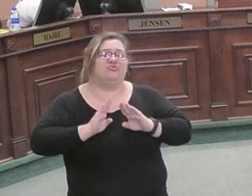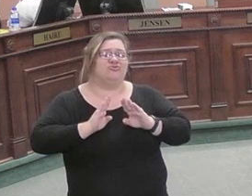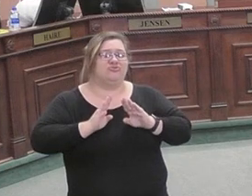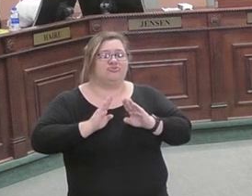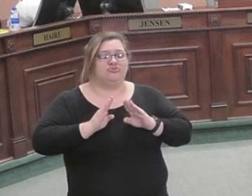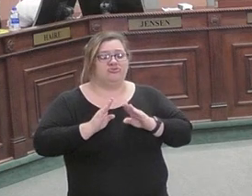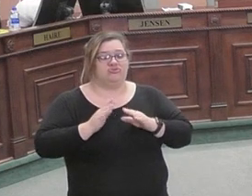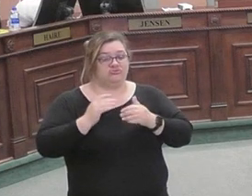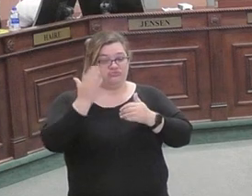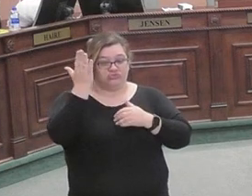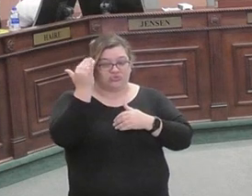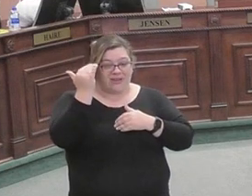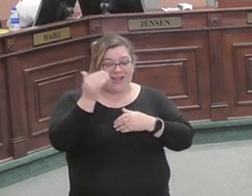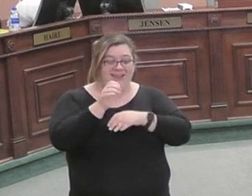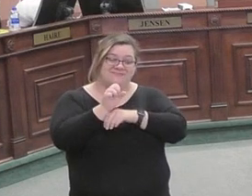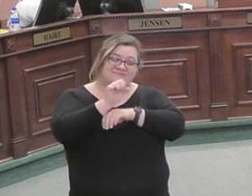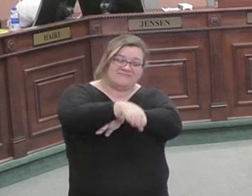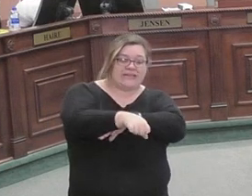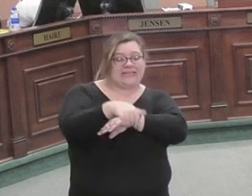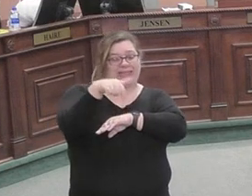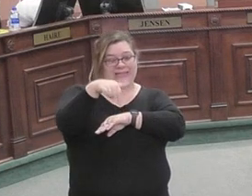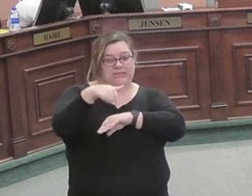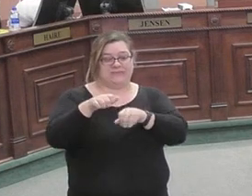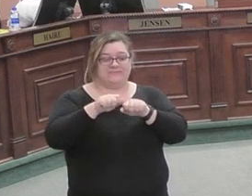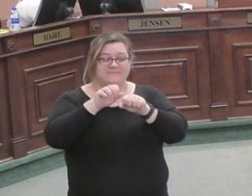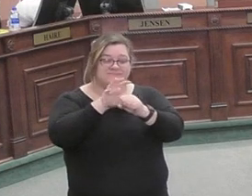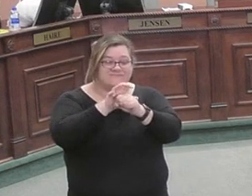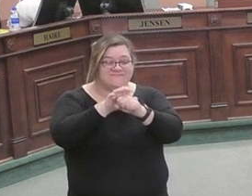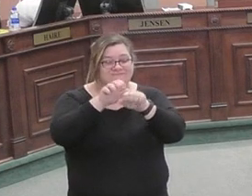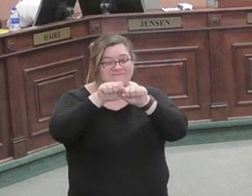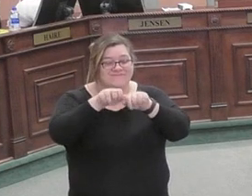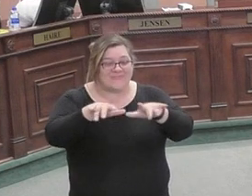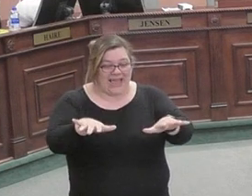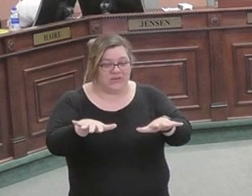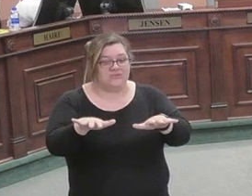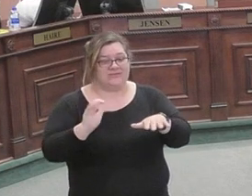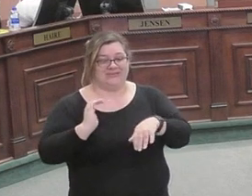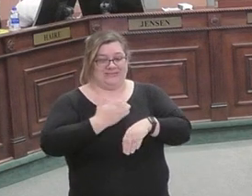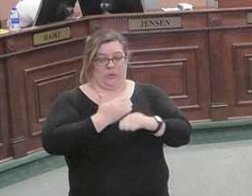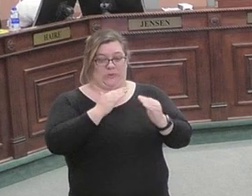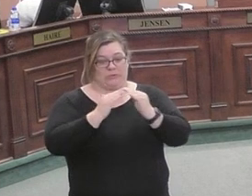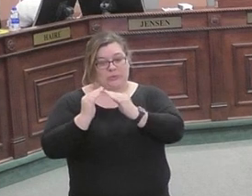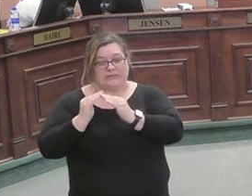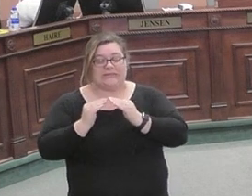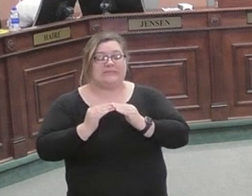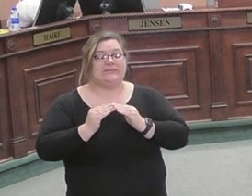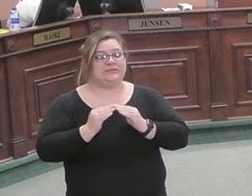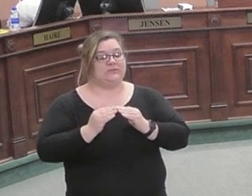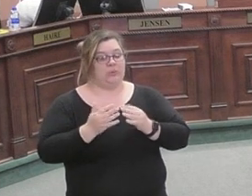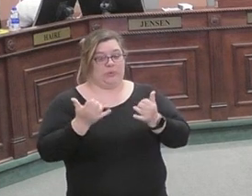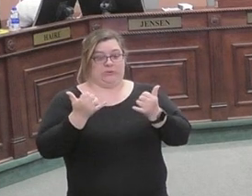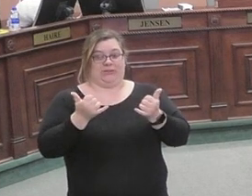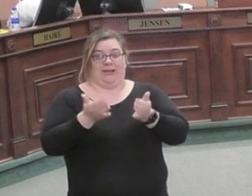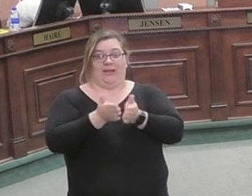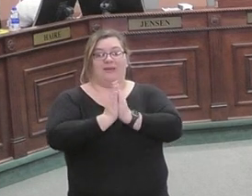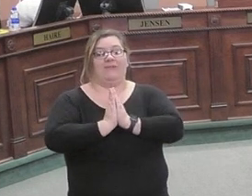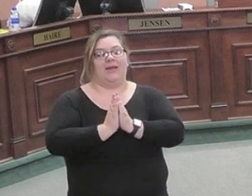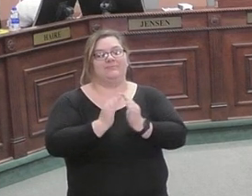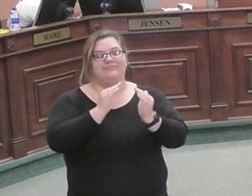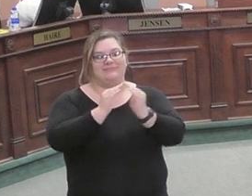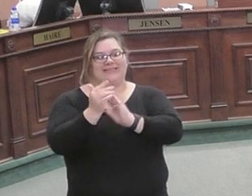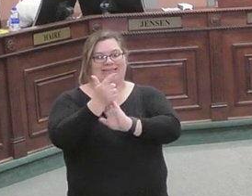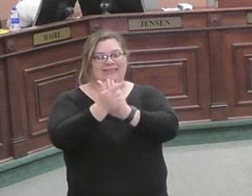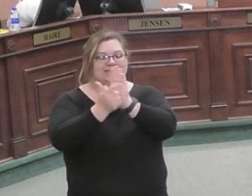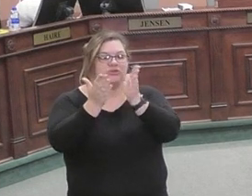this global pandemic here in our community. And so today I've asked the city attorney